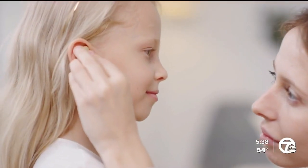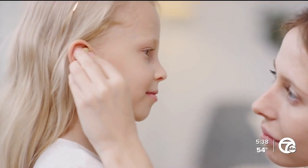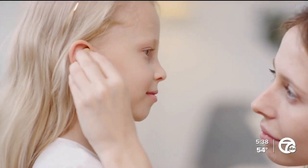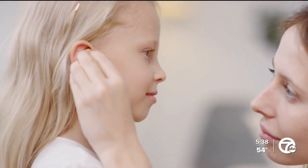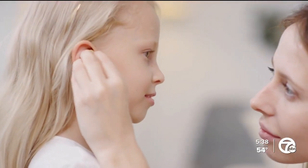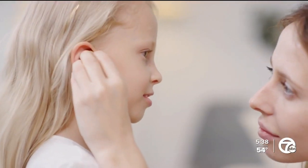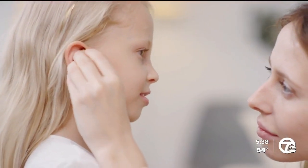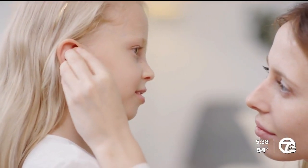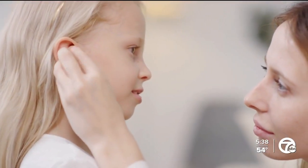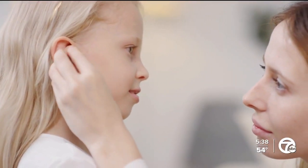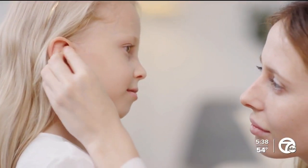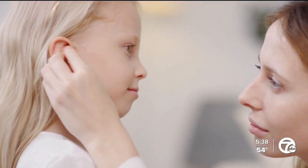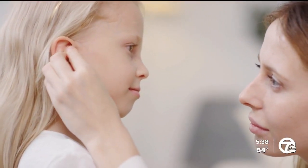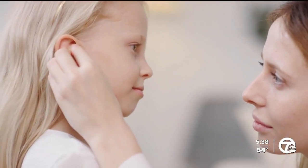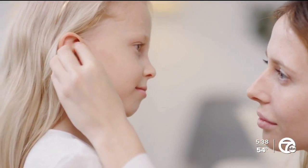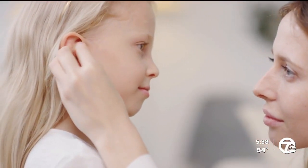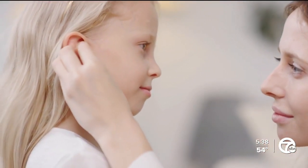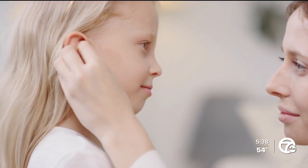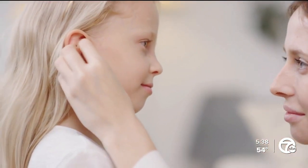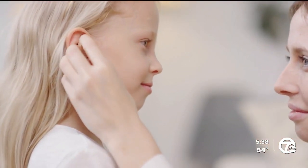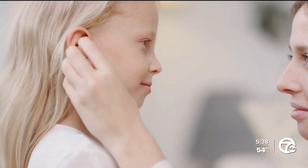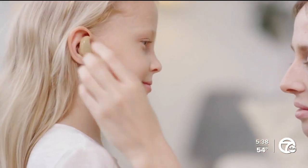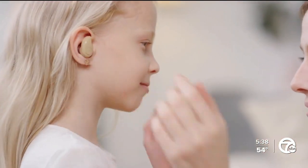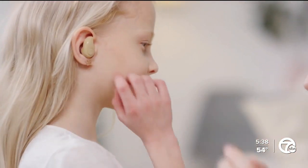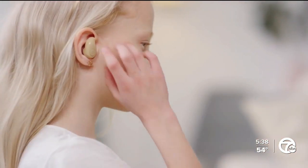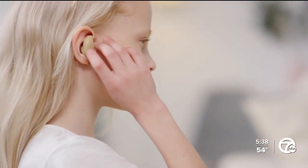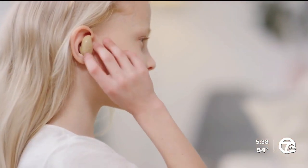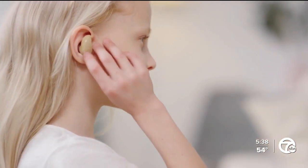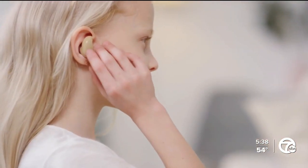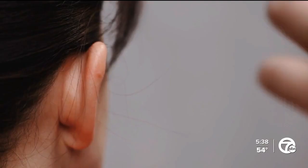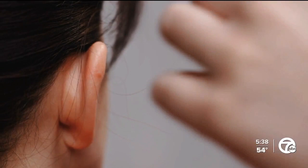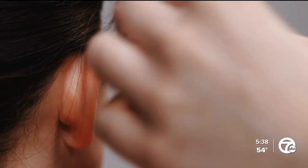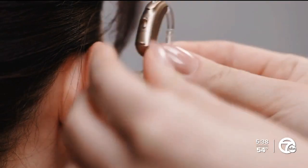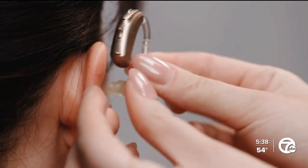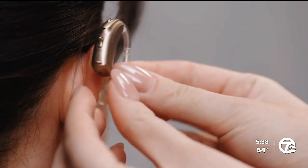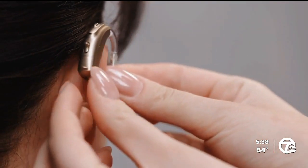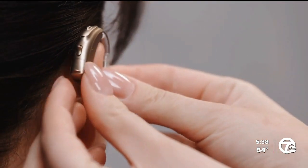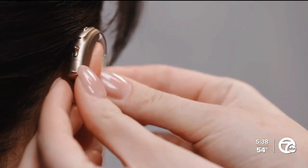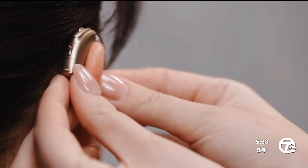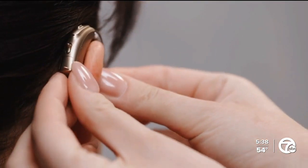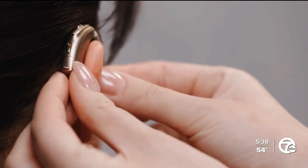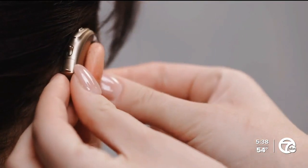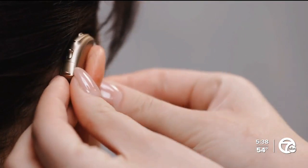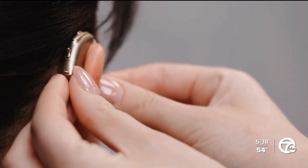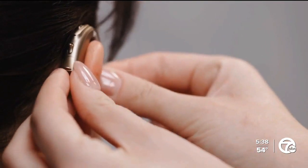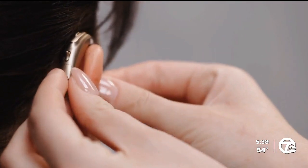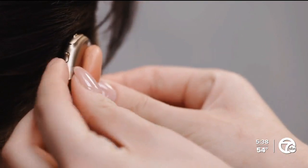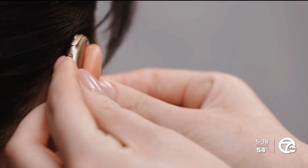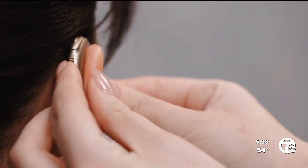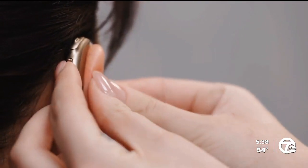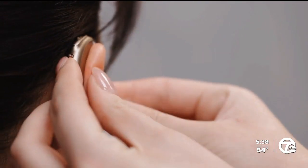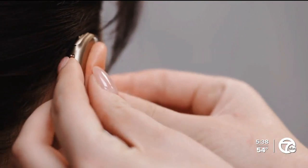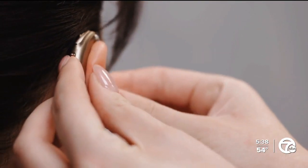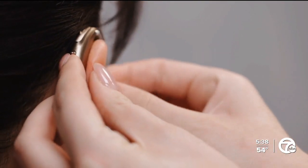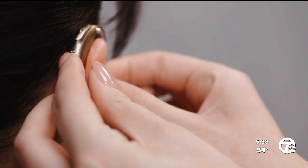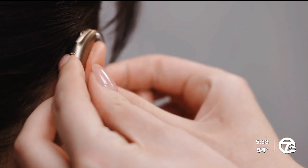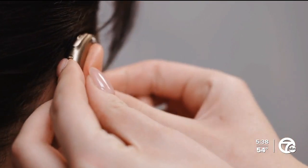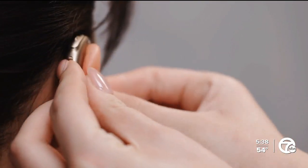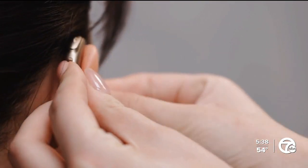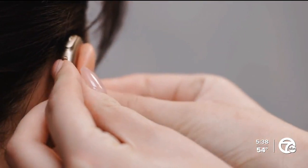some audiologists and cochlear implant organizations, argue deaf kids should rely on the technology available